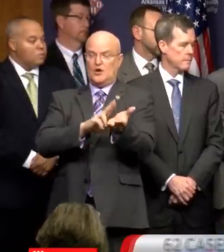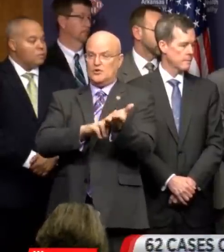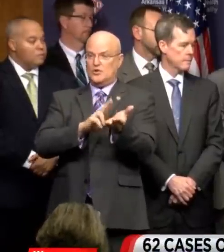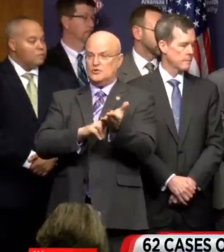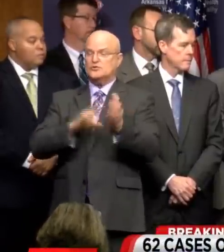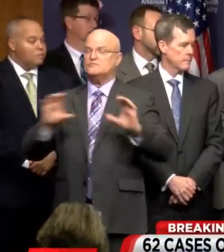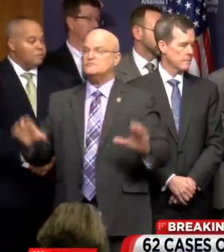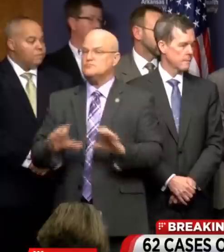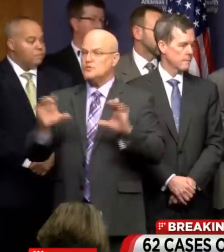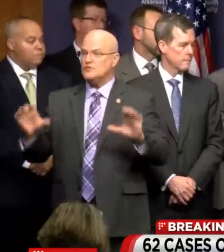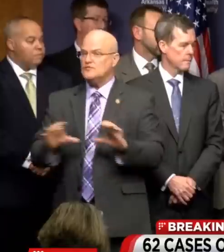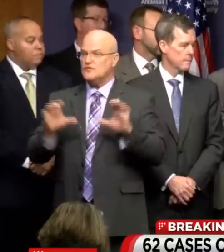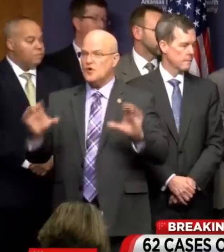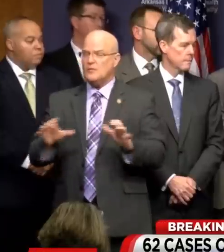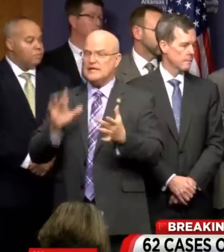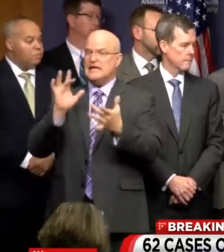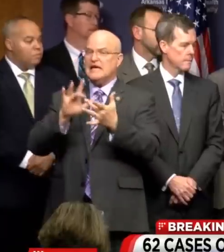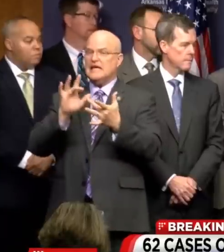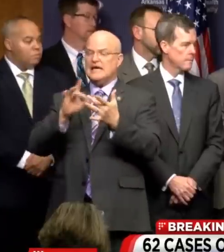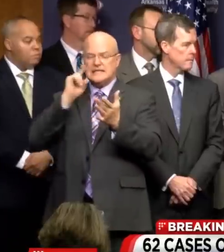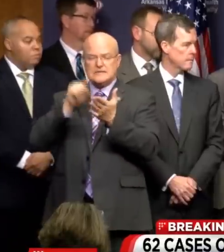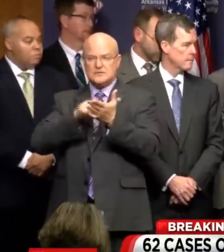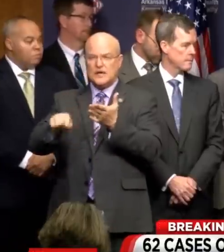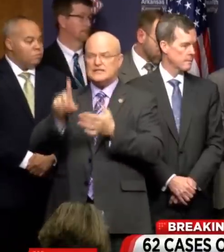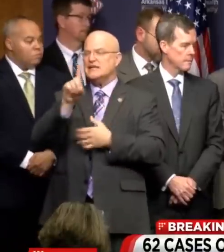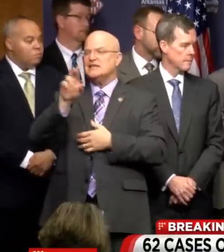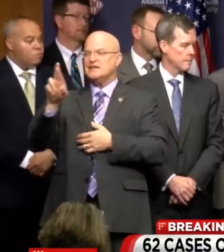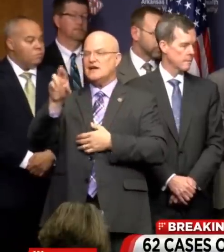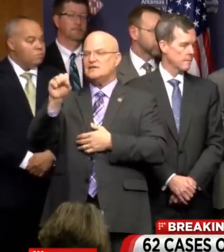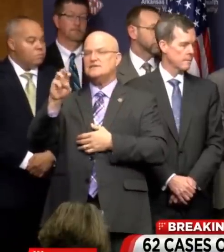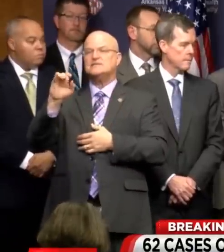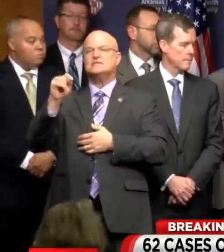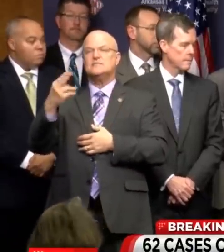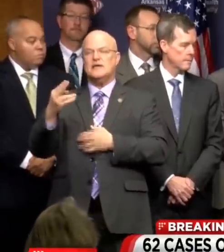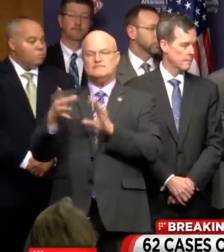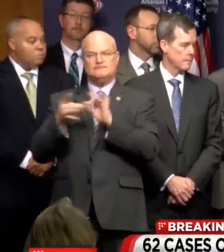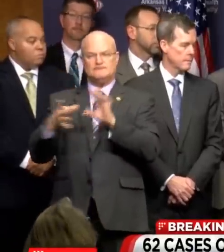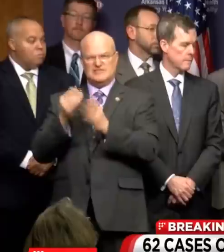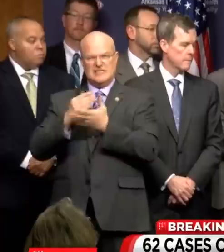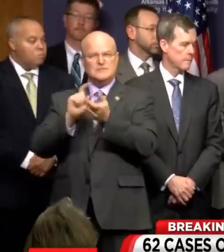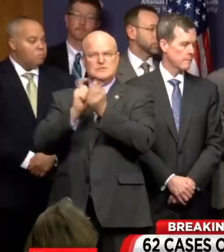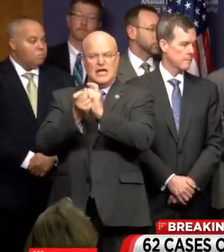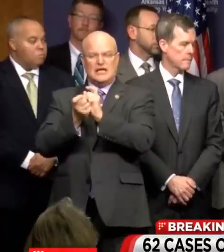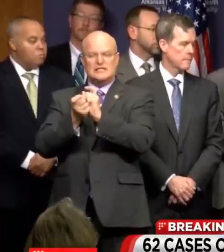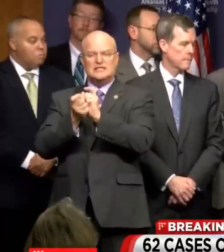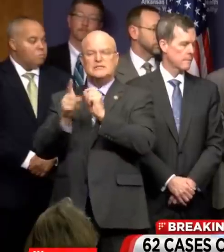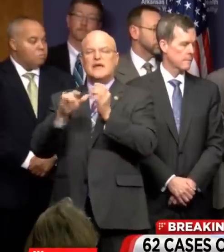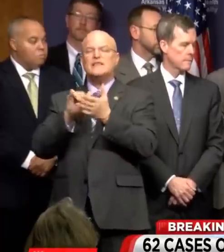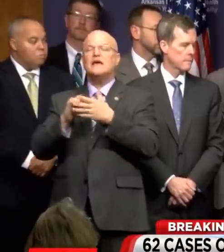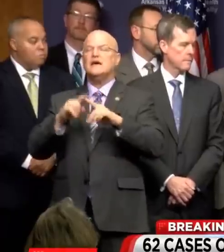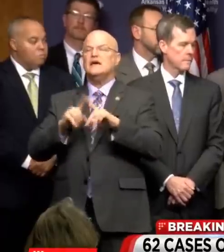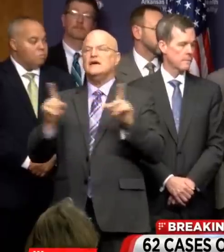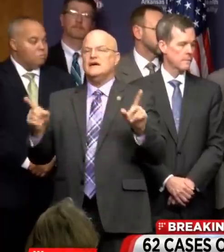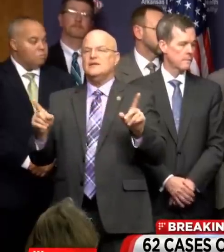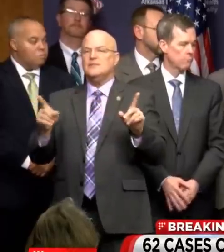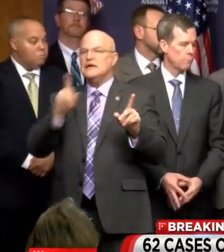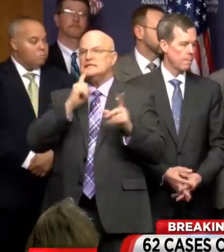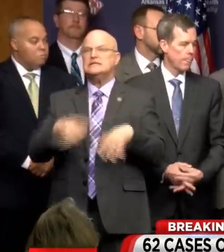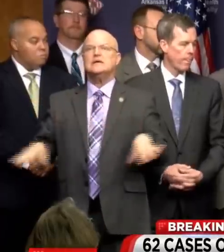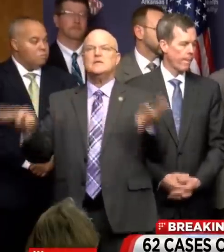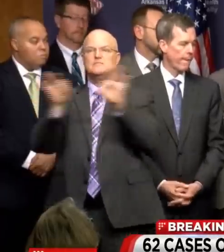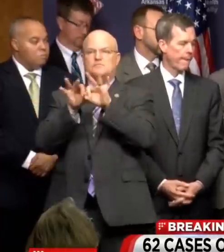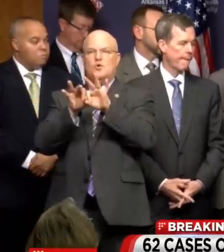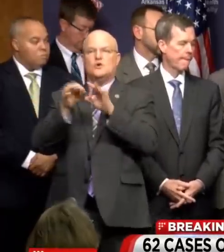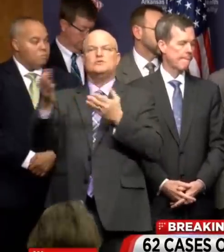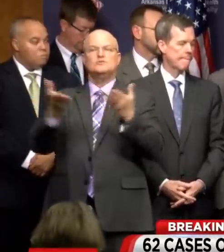are performing contact tracing, and Dr. Smith already alluded to some changes that will be happening with respect to that, but that is an